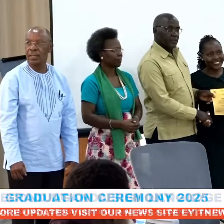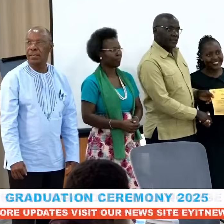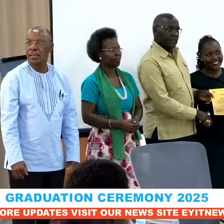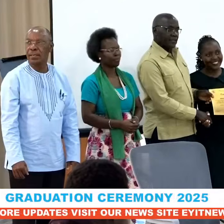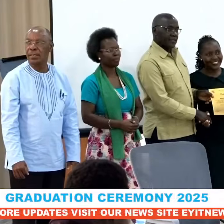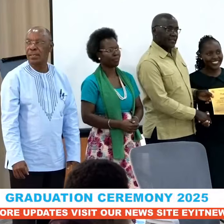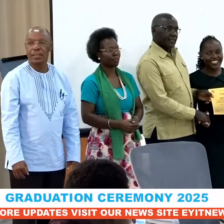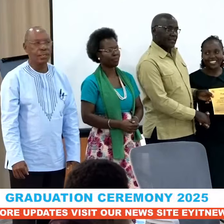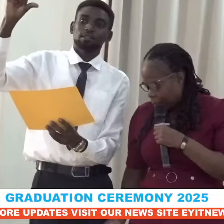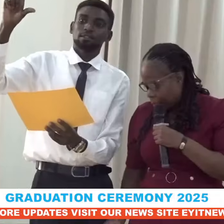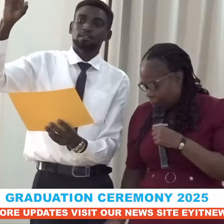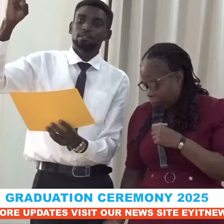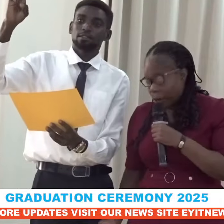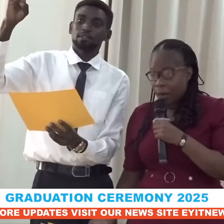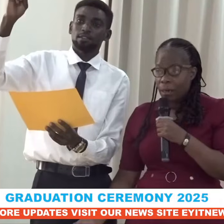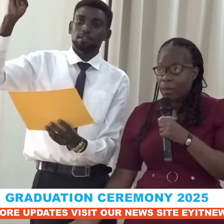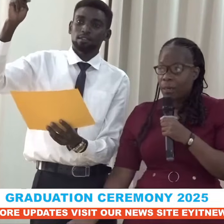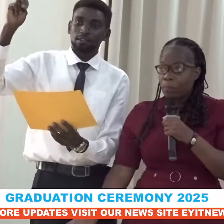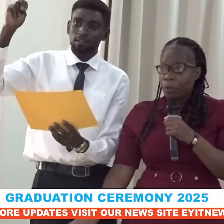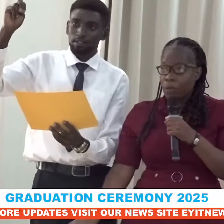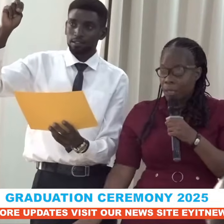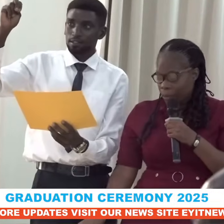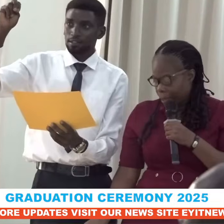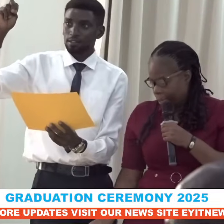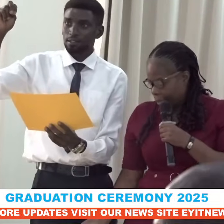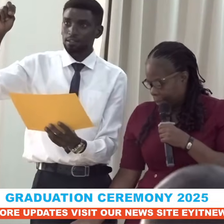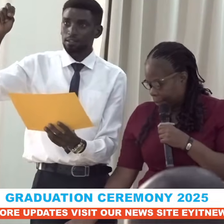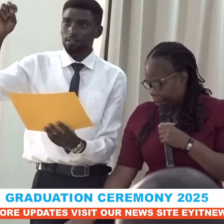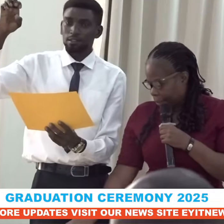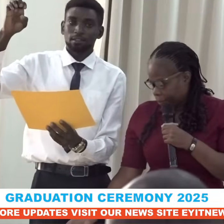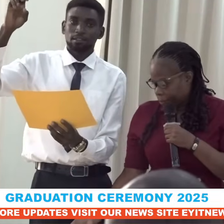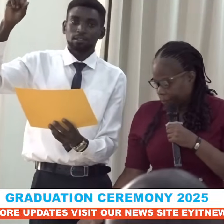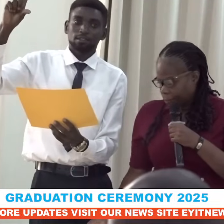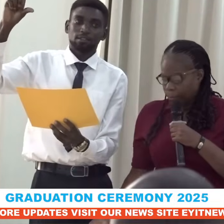standby. Kabura, be on standby.